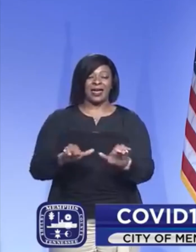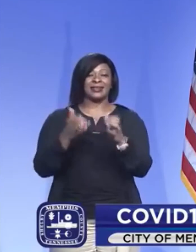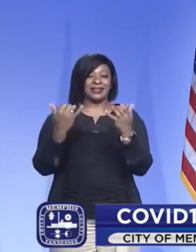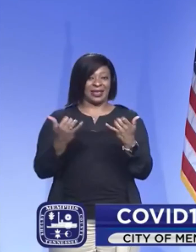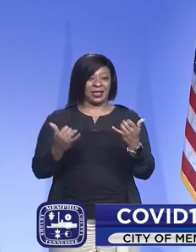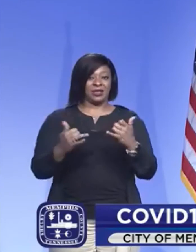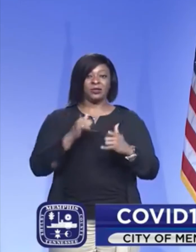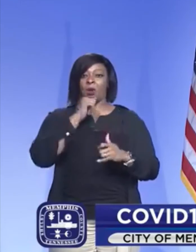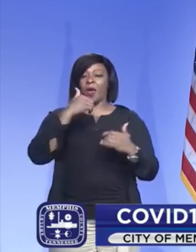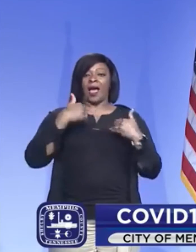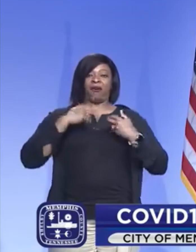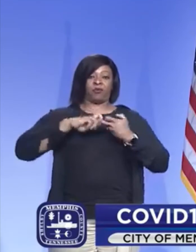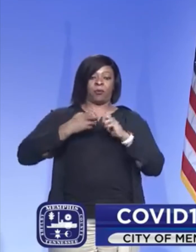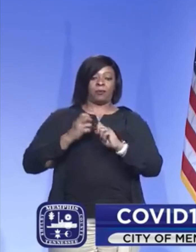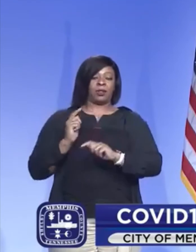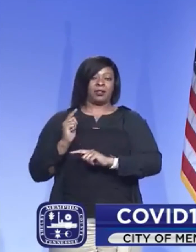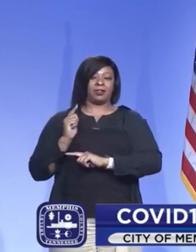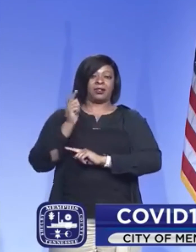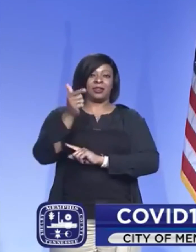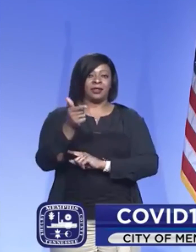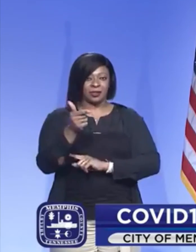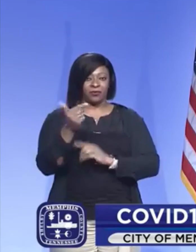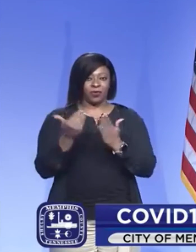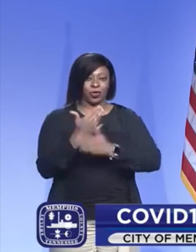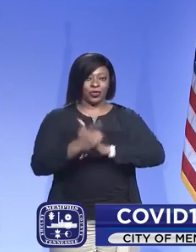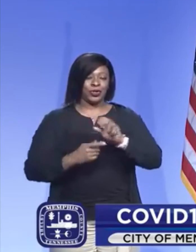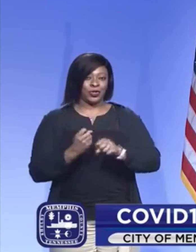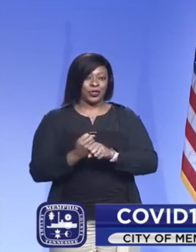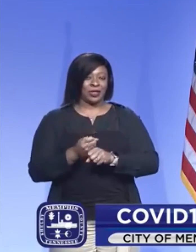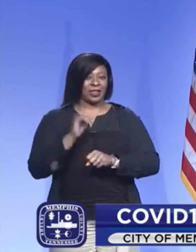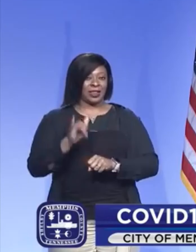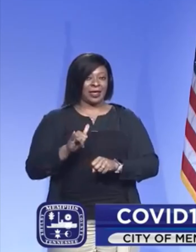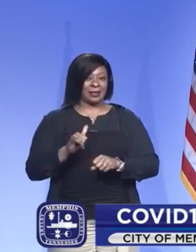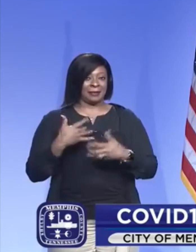we don't have a problem into the new year. With that,